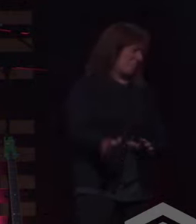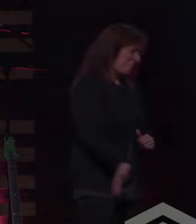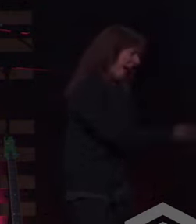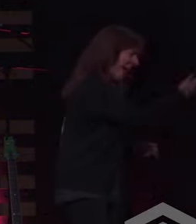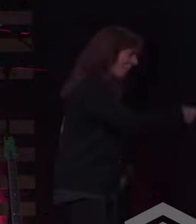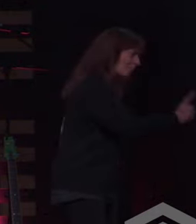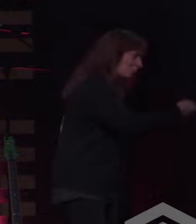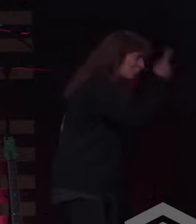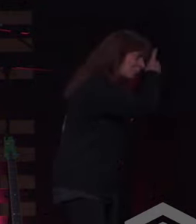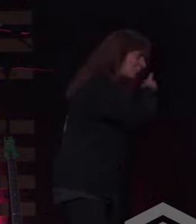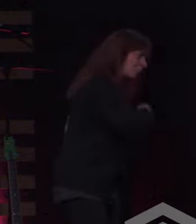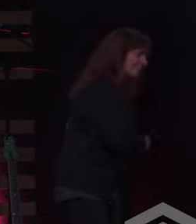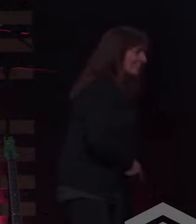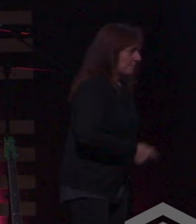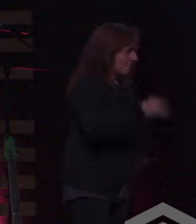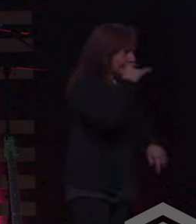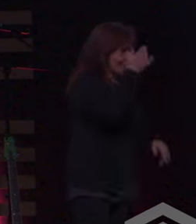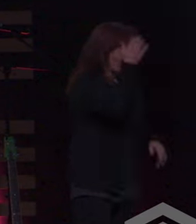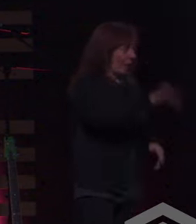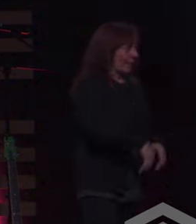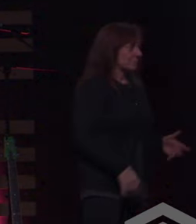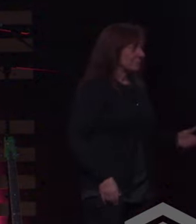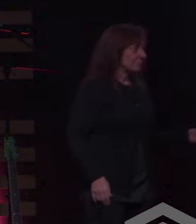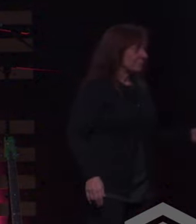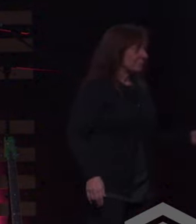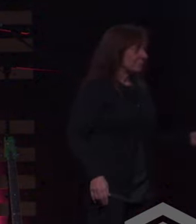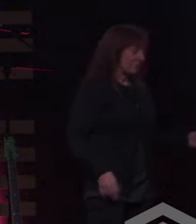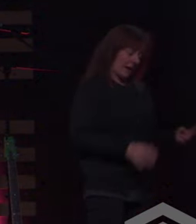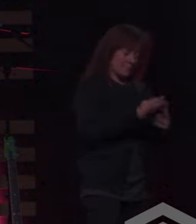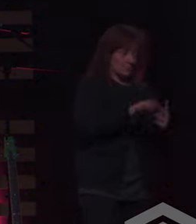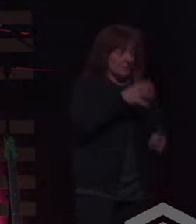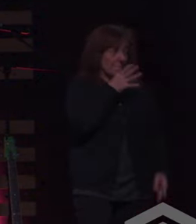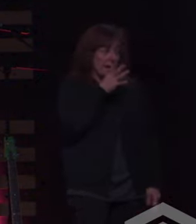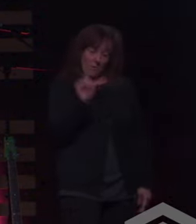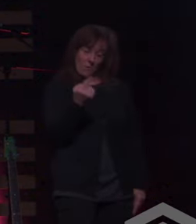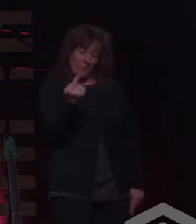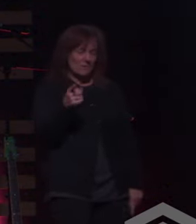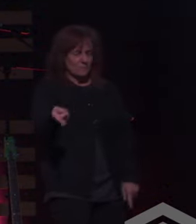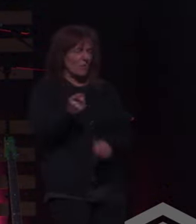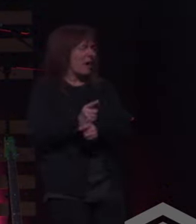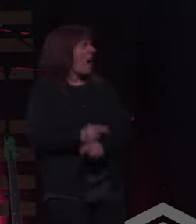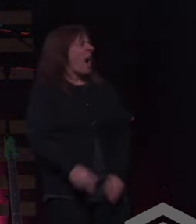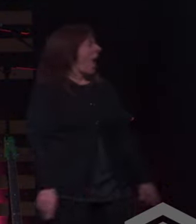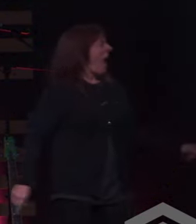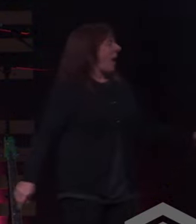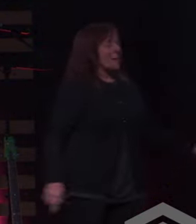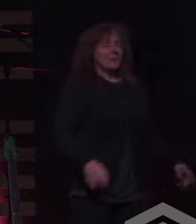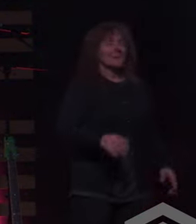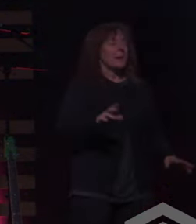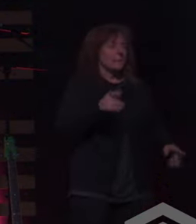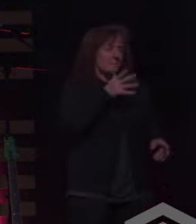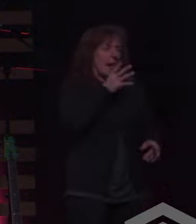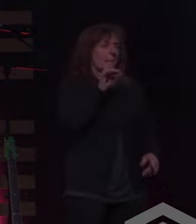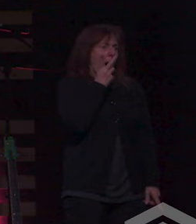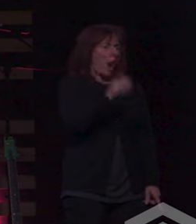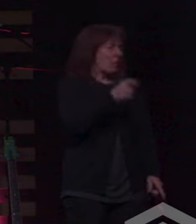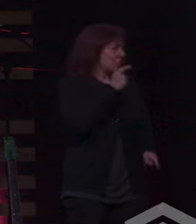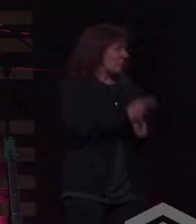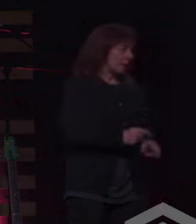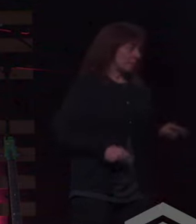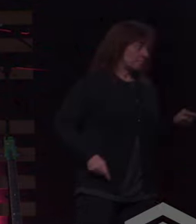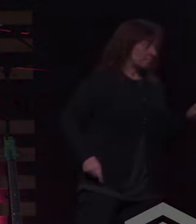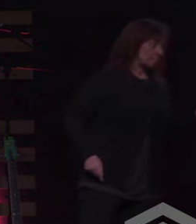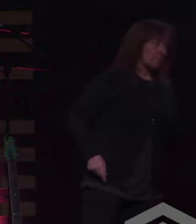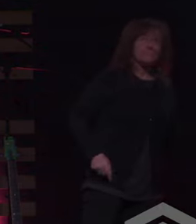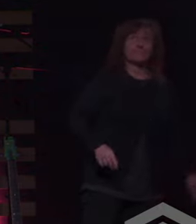people's elbow. They know that. I choose mom. Mom's always right. Even when mom's wrong, mom's right. They